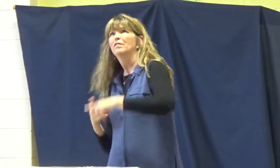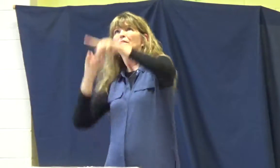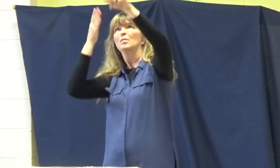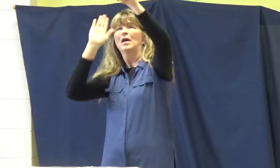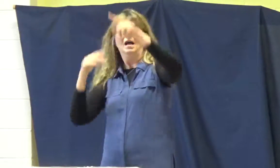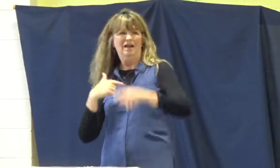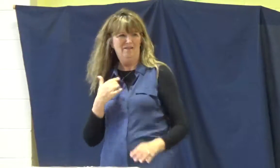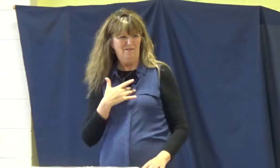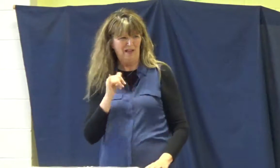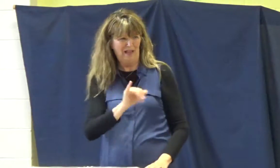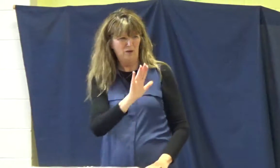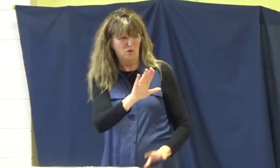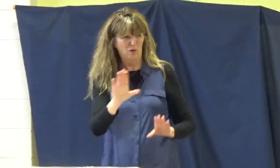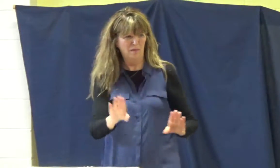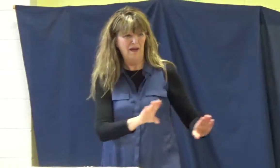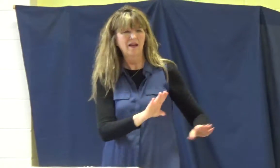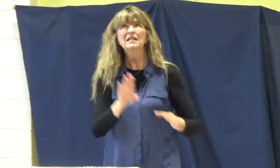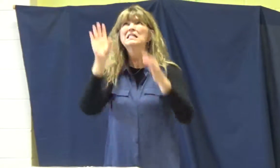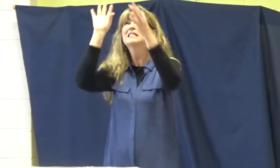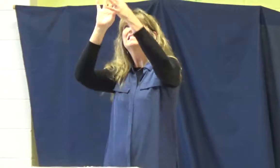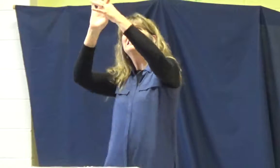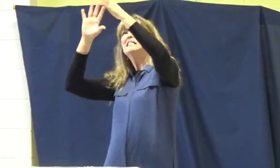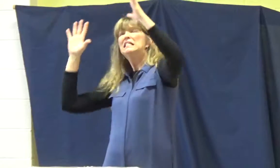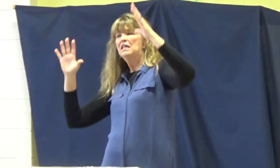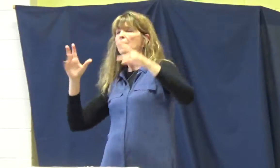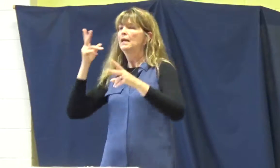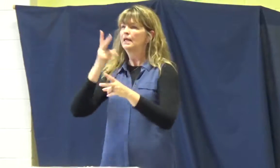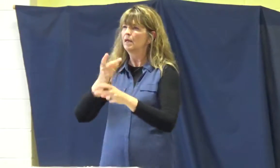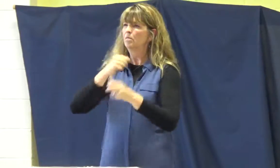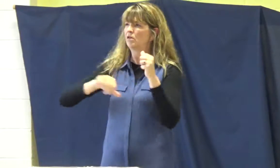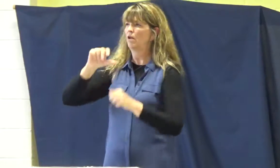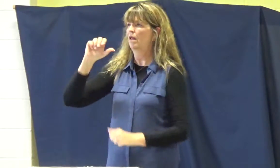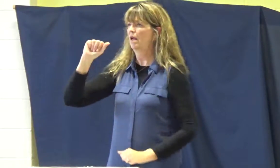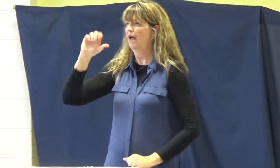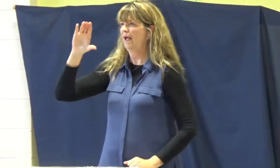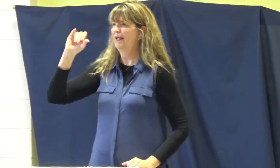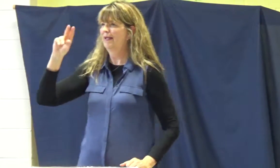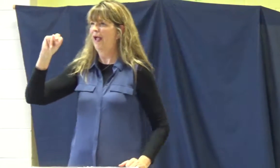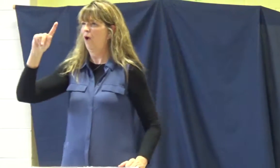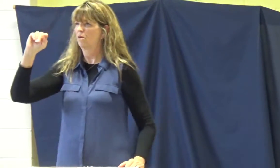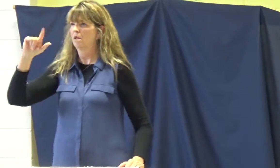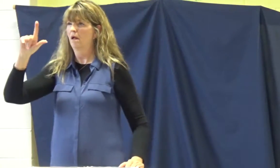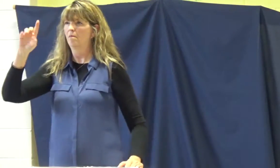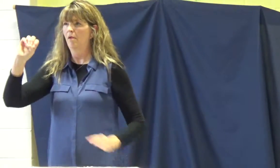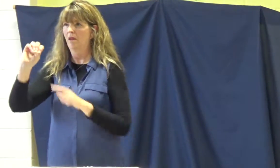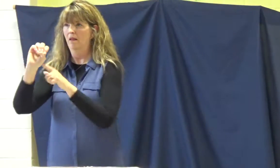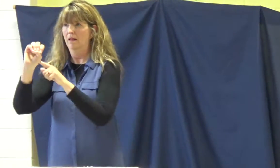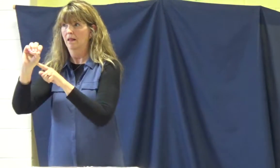That maybe you're getting your eyes off God. We keep each other accountable.